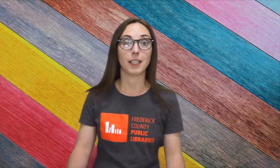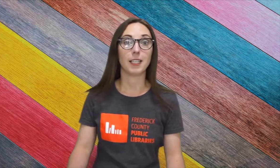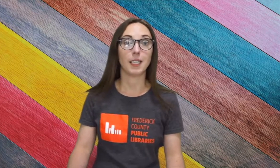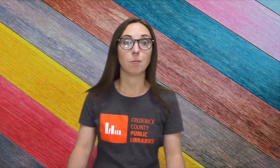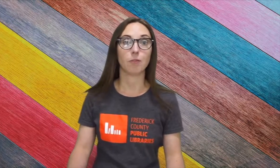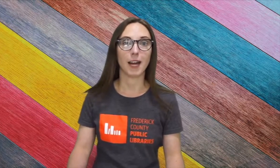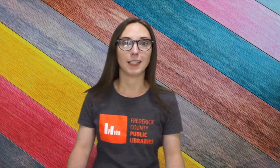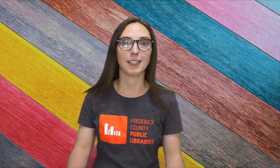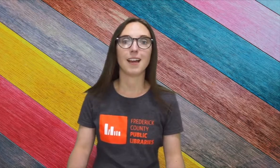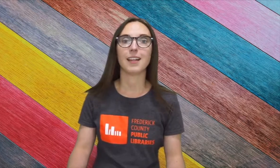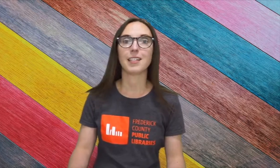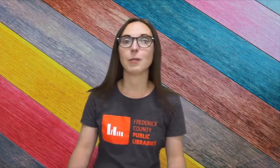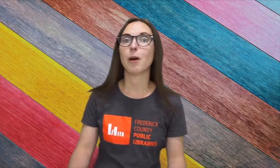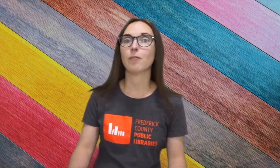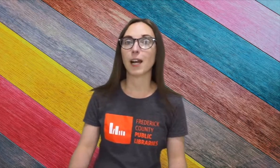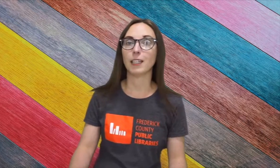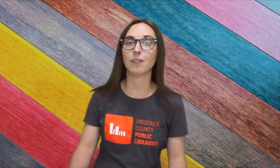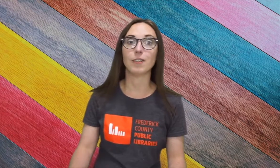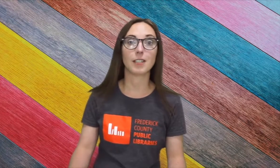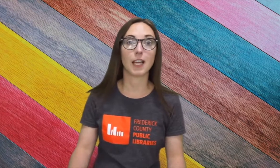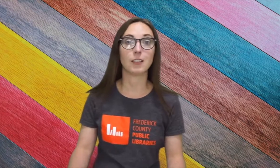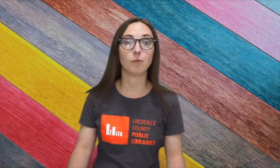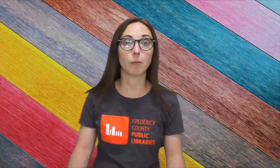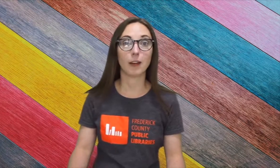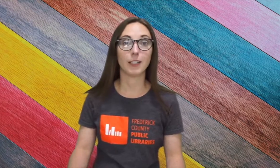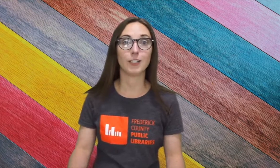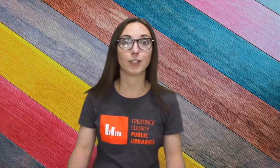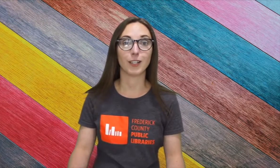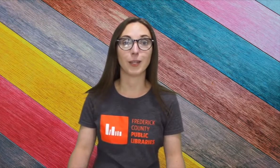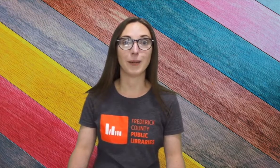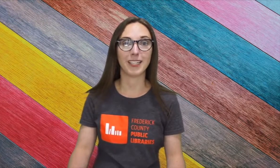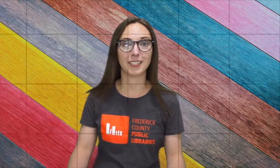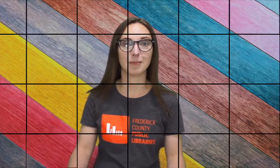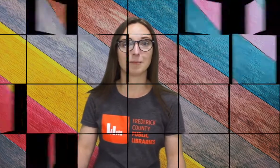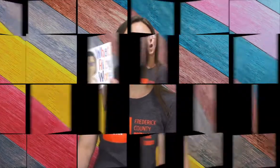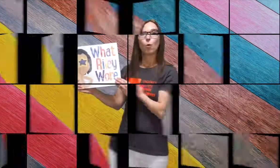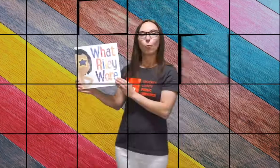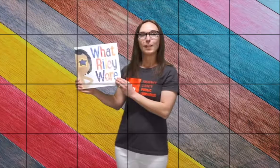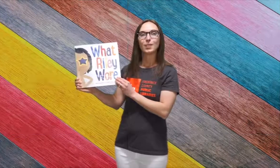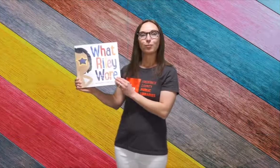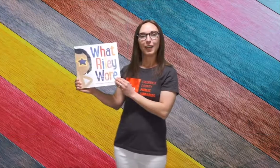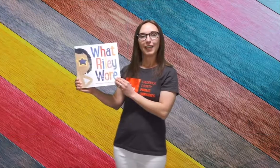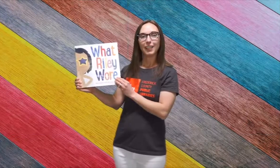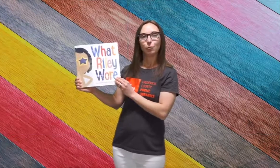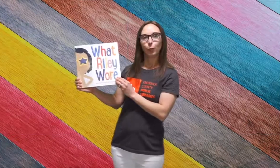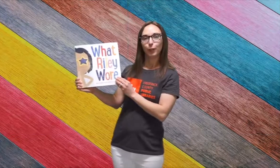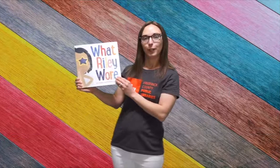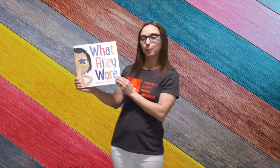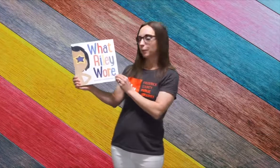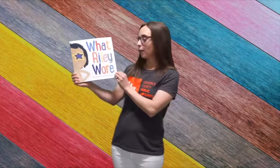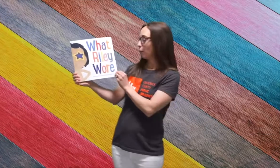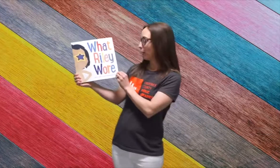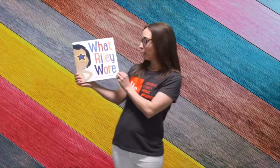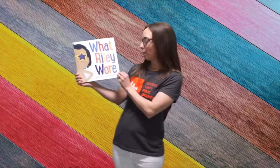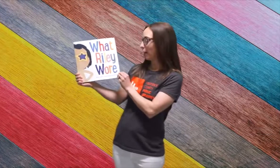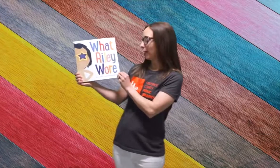named Riley and see what Riley feels like wearing during the week. What Riley Wore, written by Alana